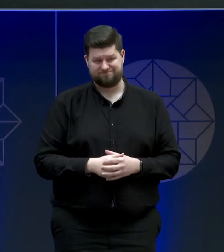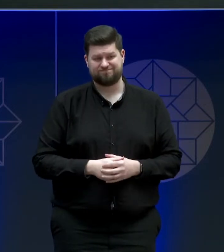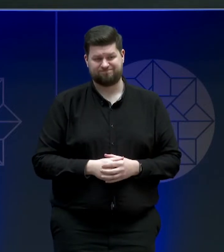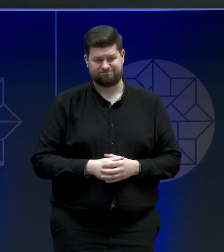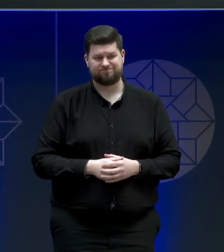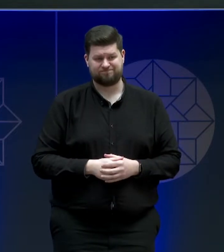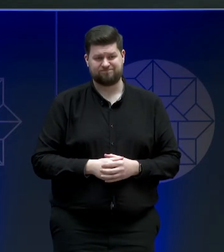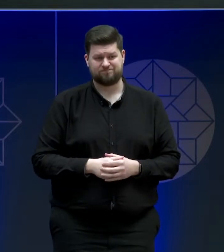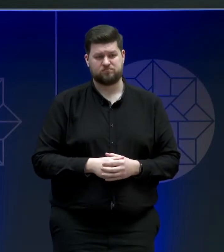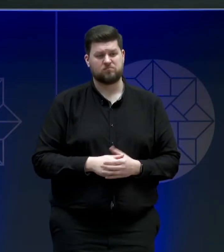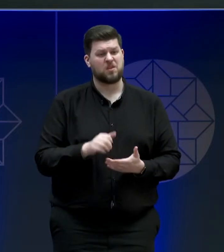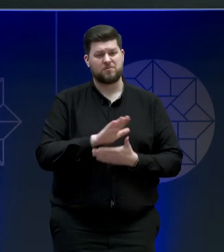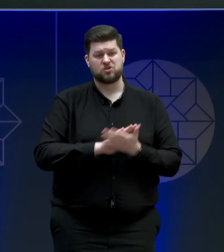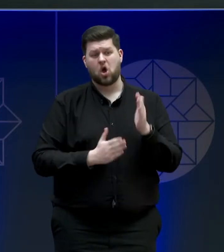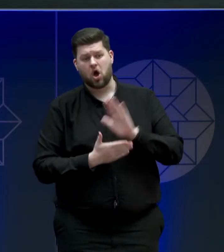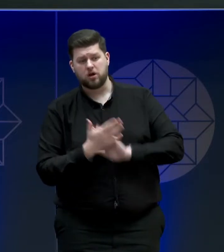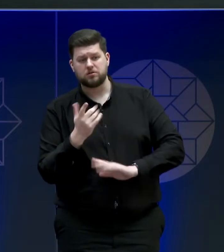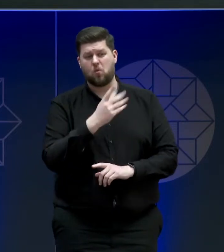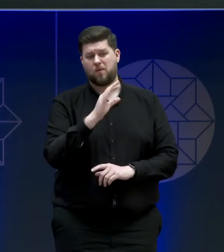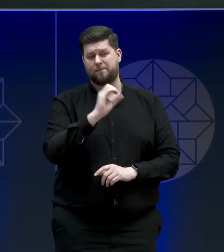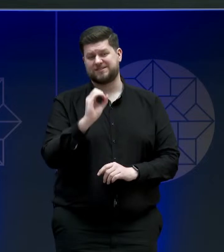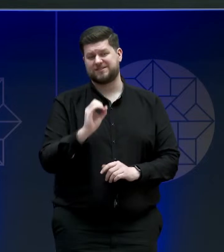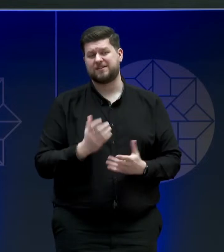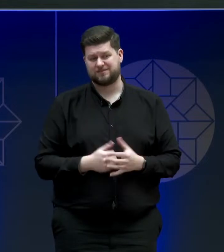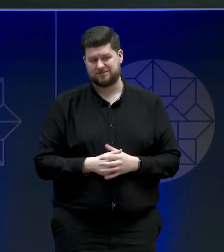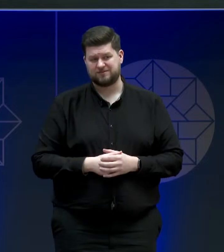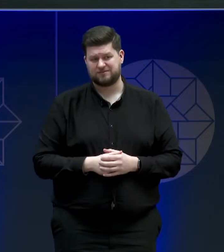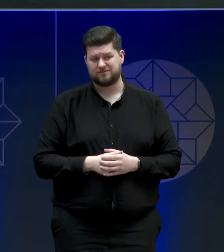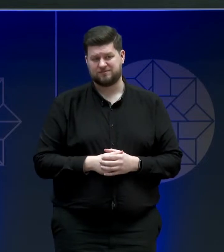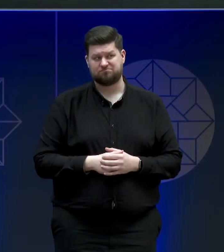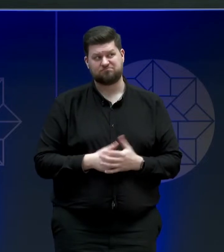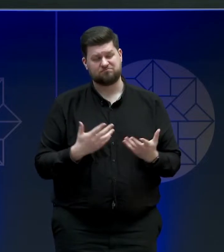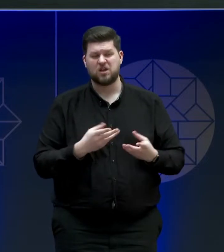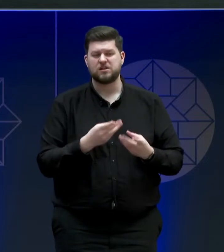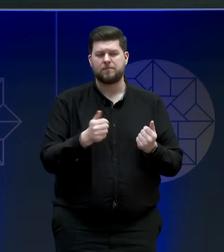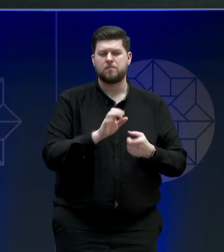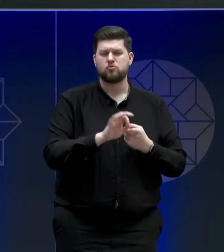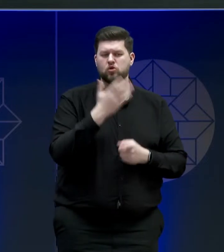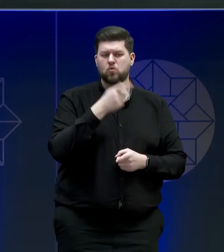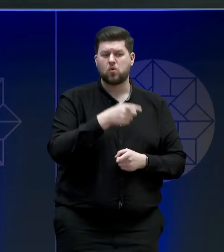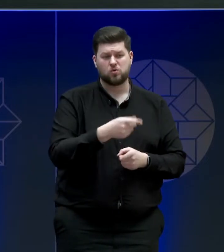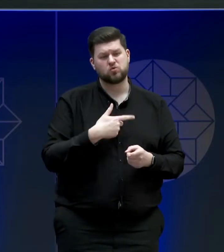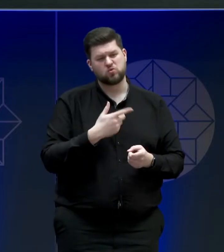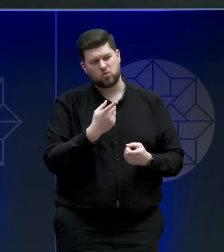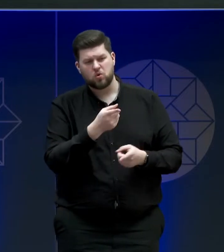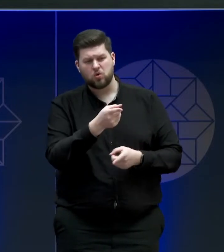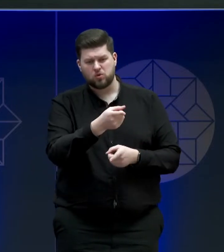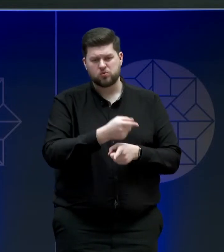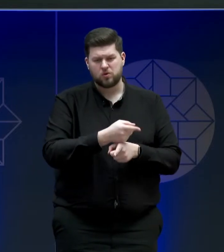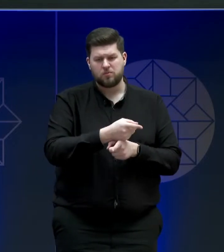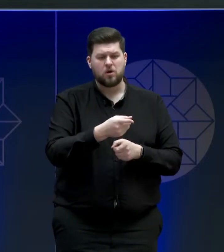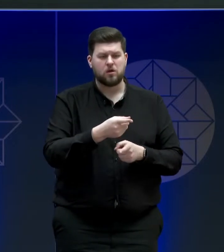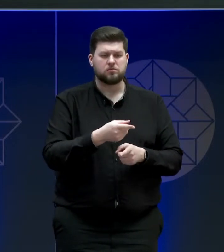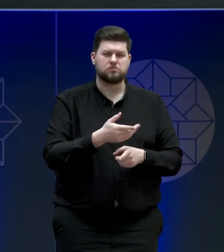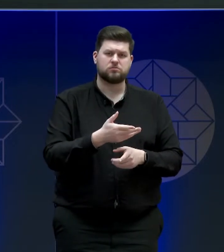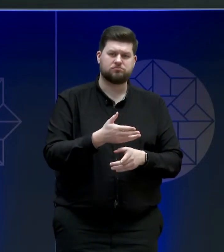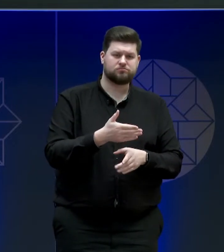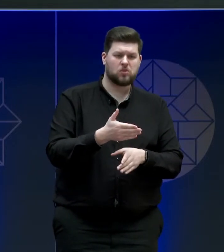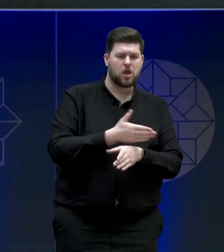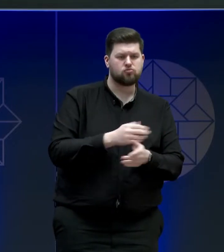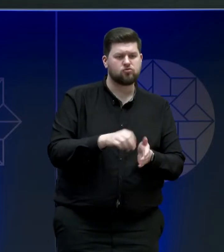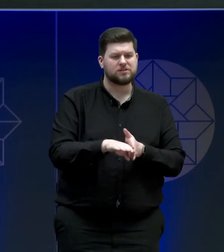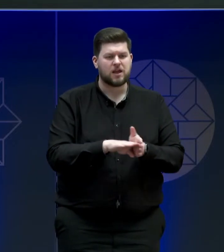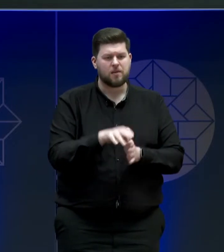that represents less than 1% of the schools in Scotland, and some of them are primary schools, so the issues about prelims will not apply. But